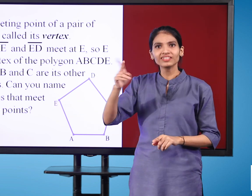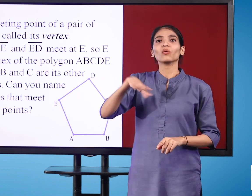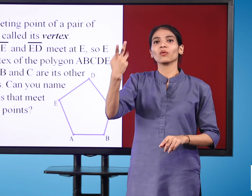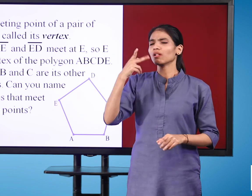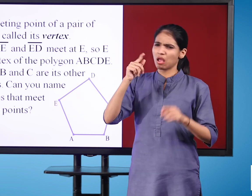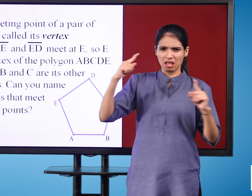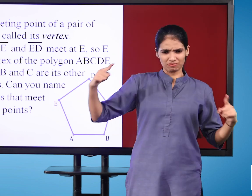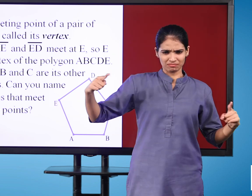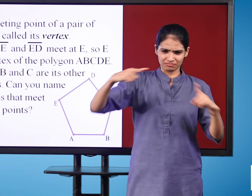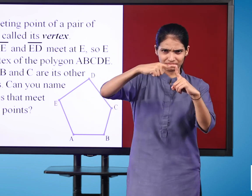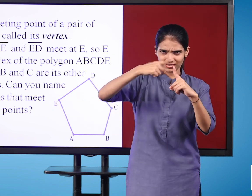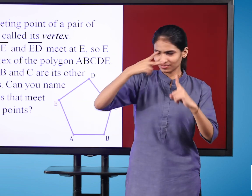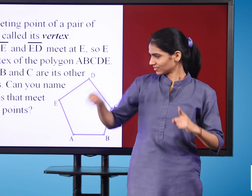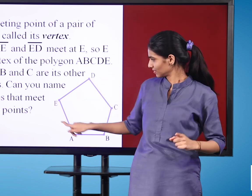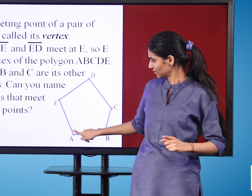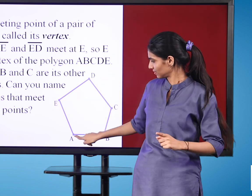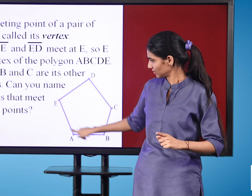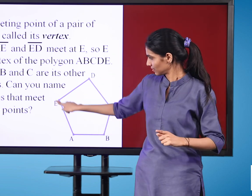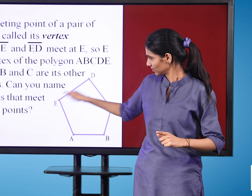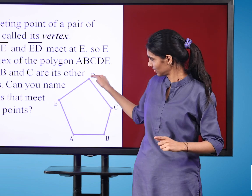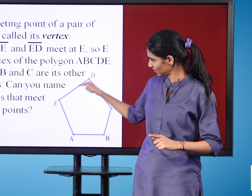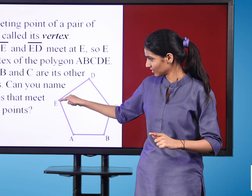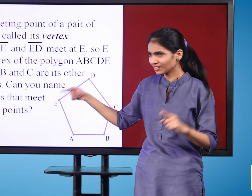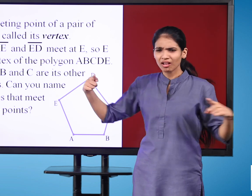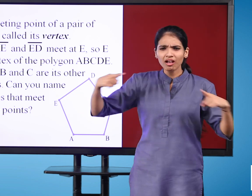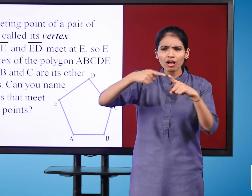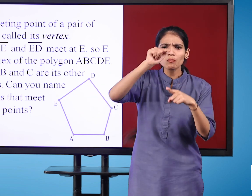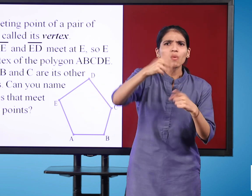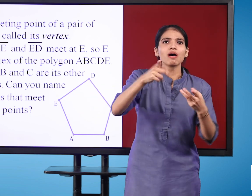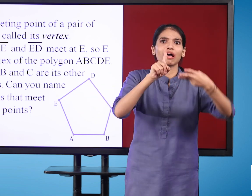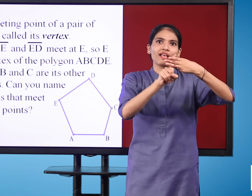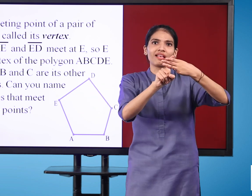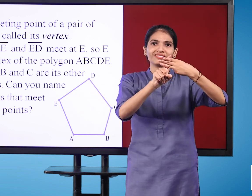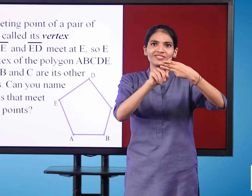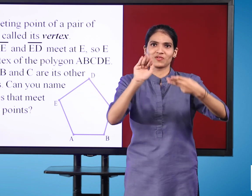so E is a vertex of the polygon ABCDE.